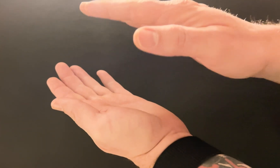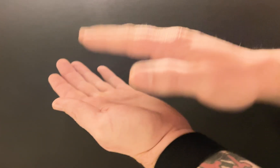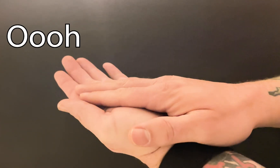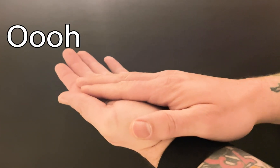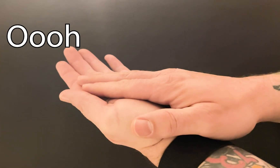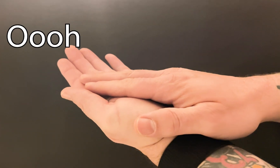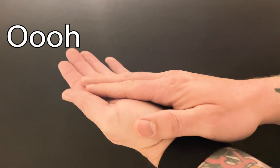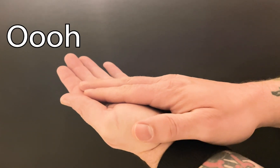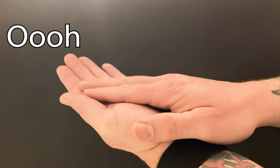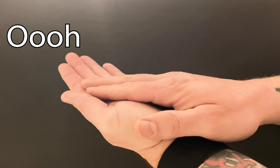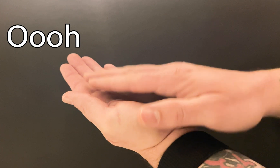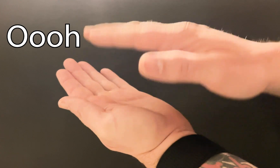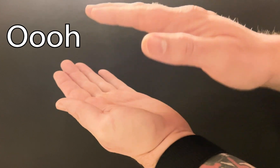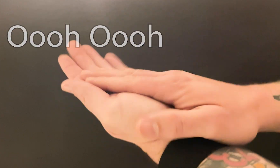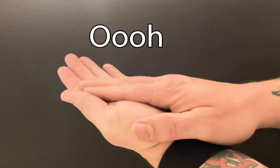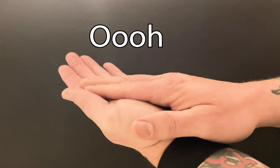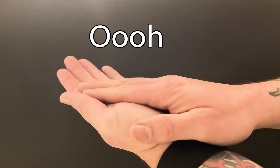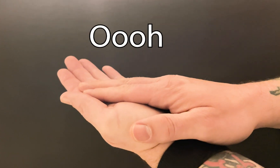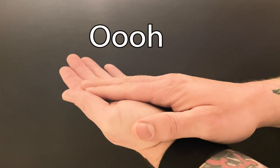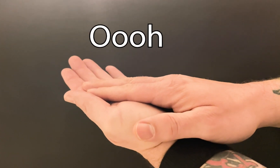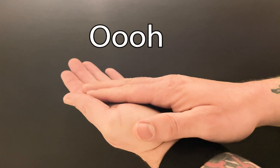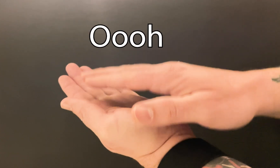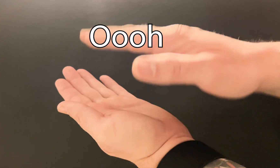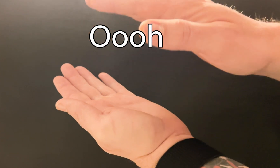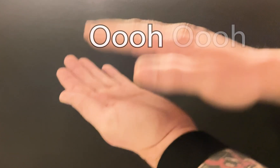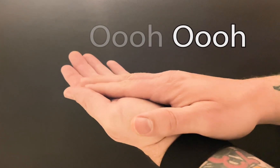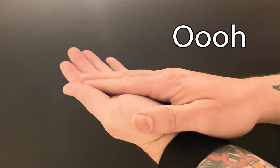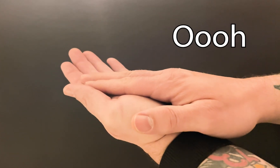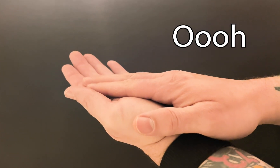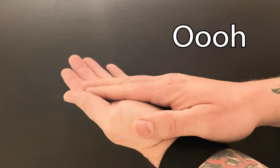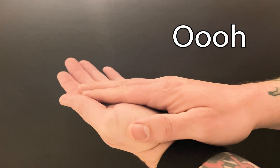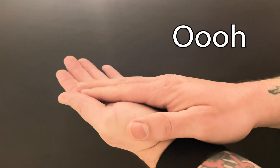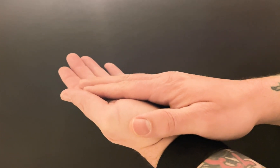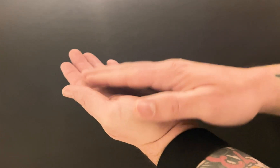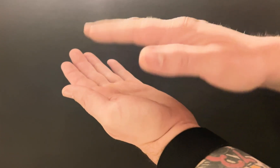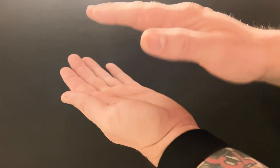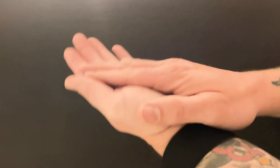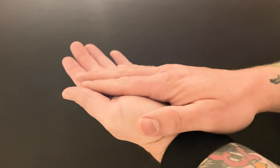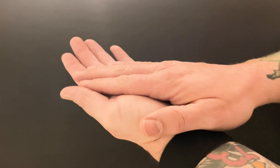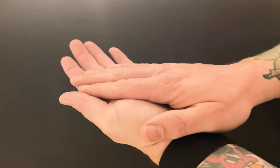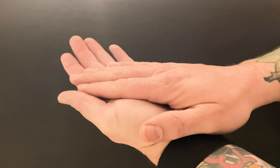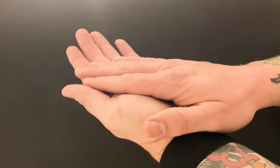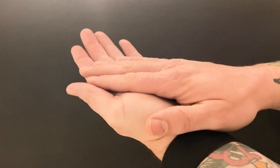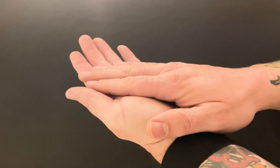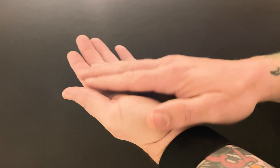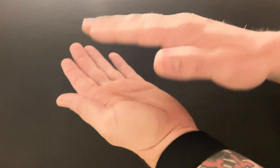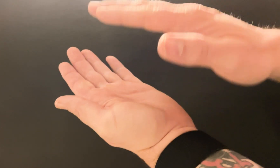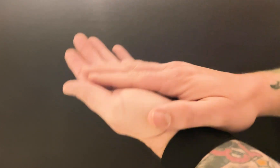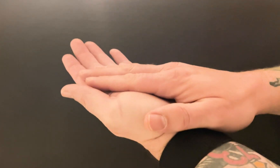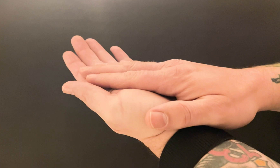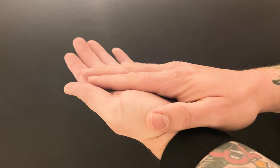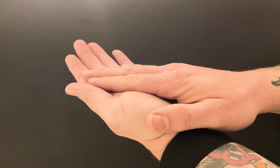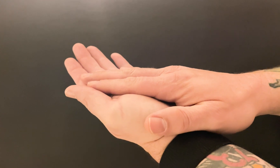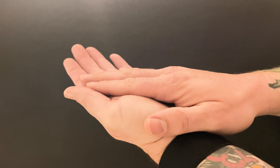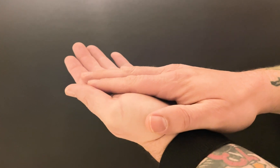I'm amazed at the